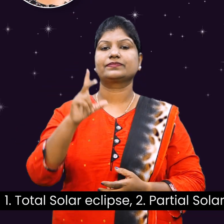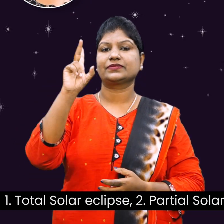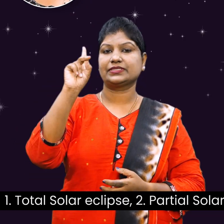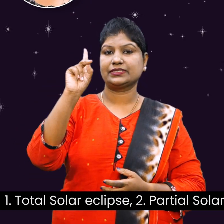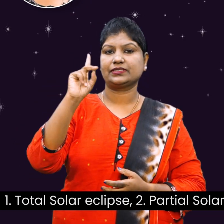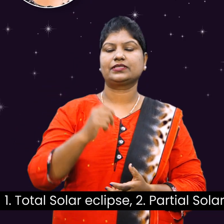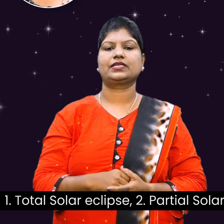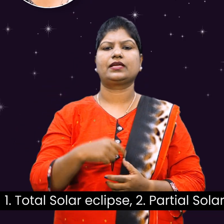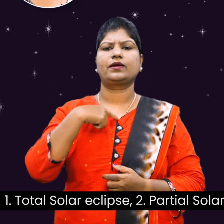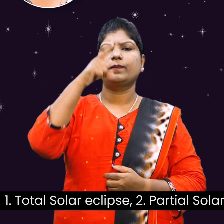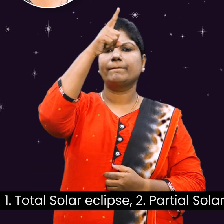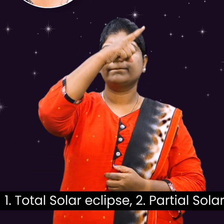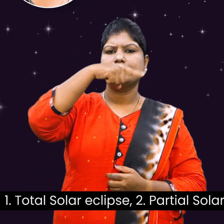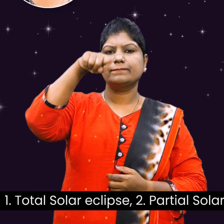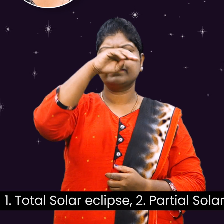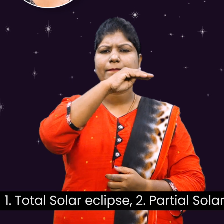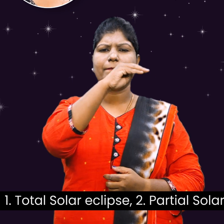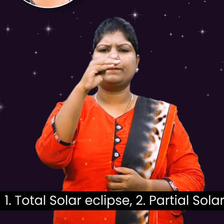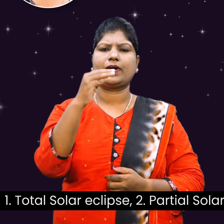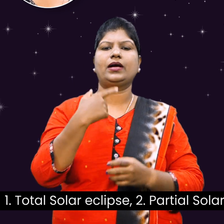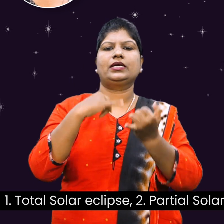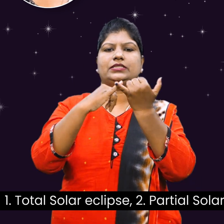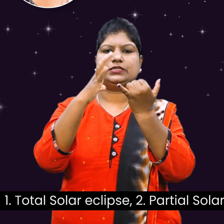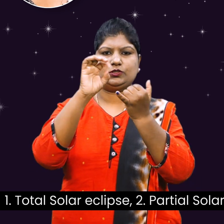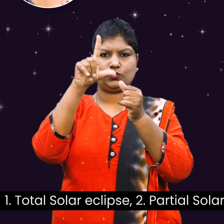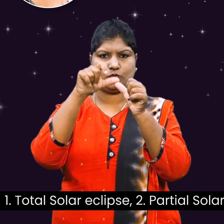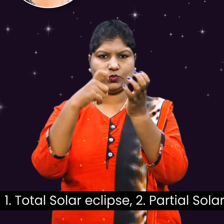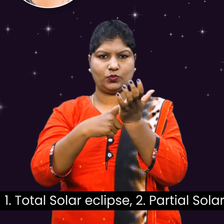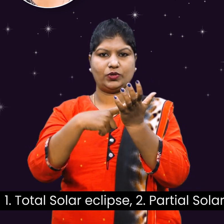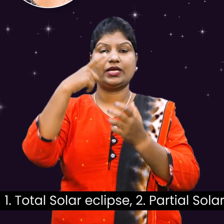Second, partial solar eclipse.